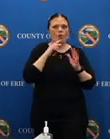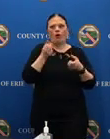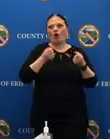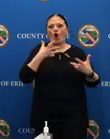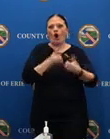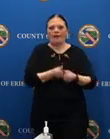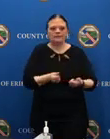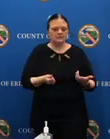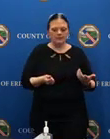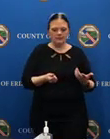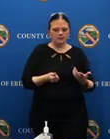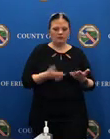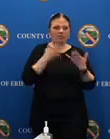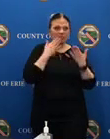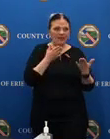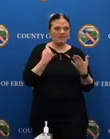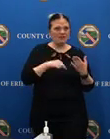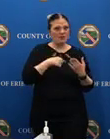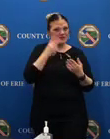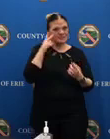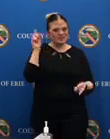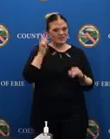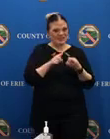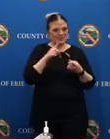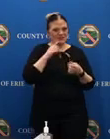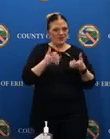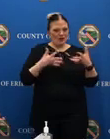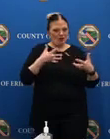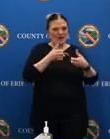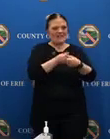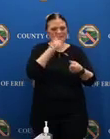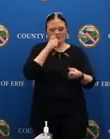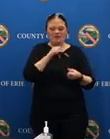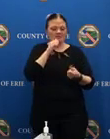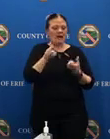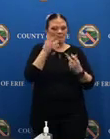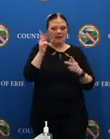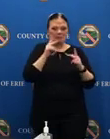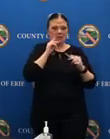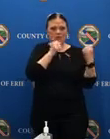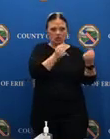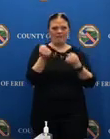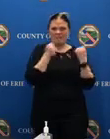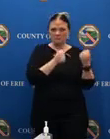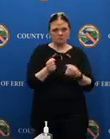crash. Thankfully, we've actually seen reductions in car crashes because not as many people are on the road.